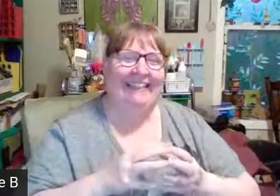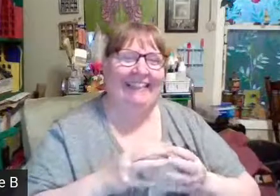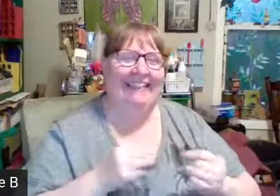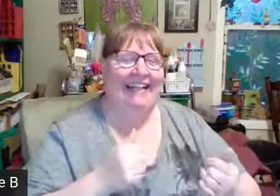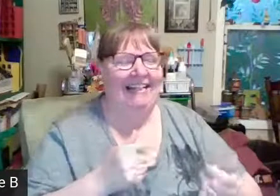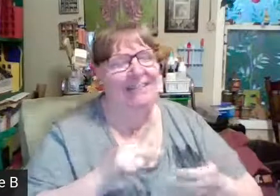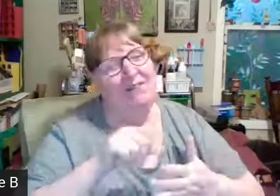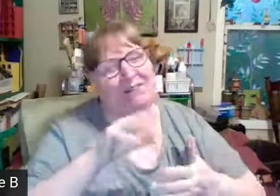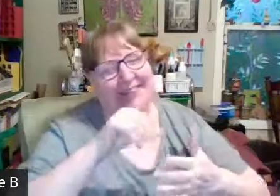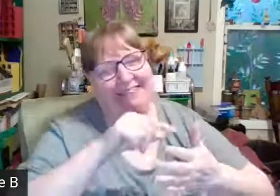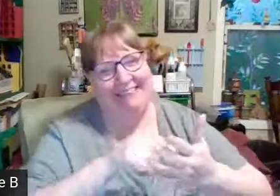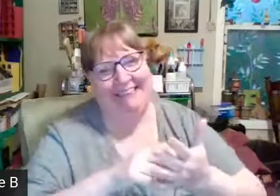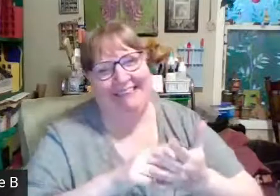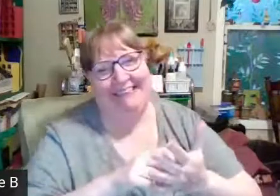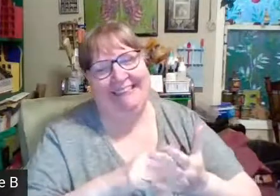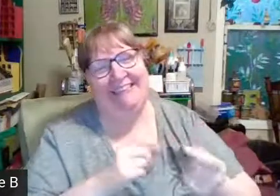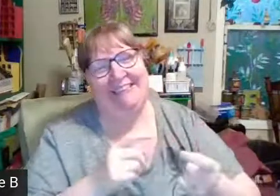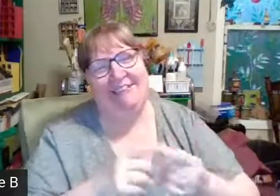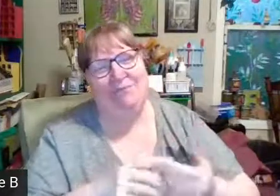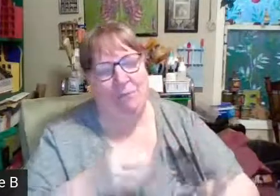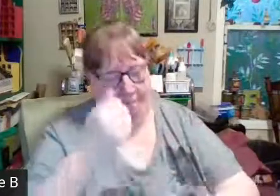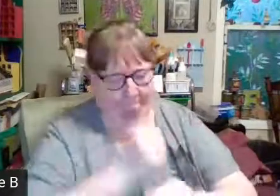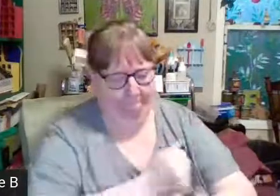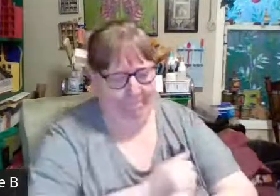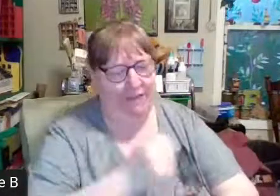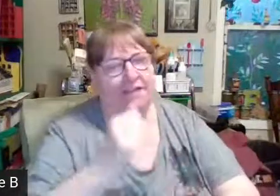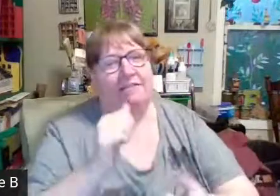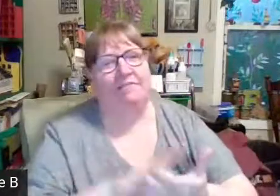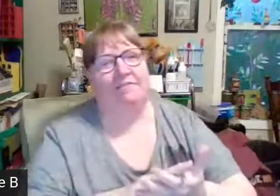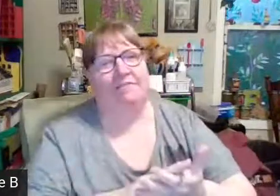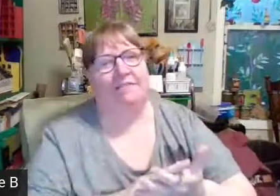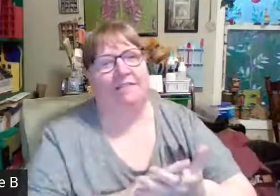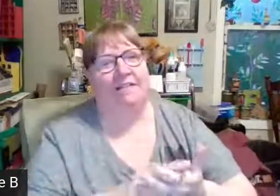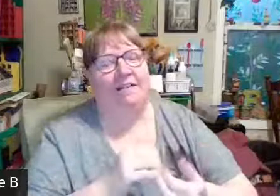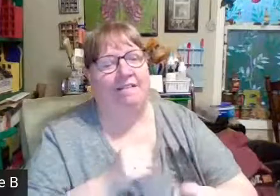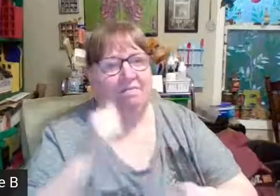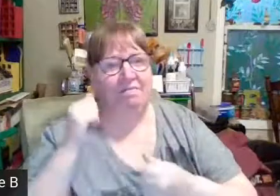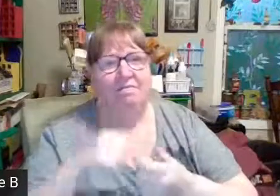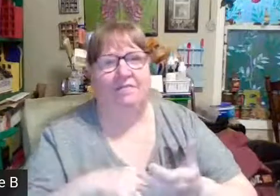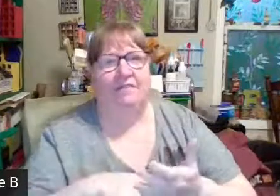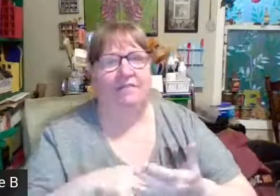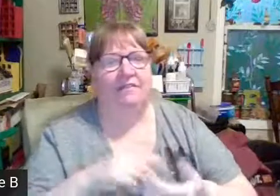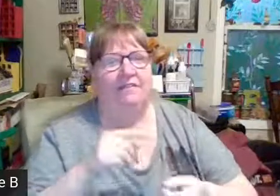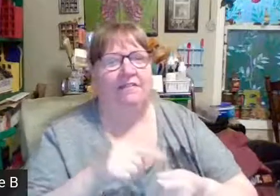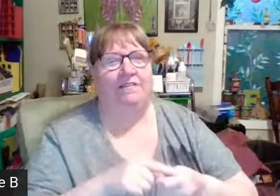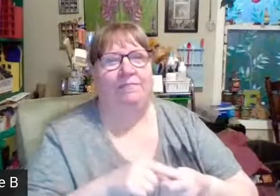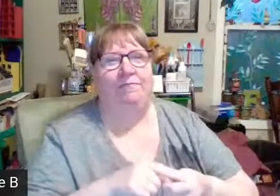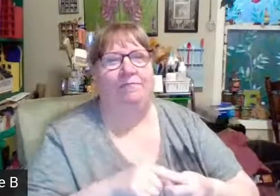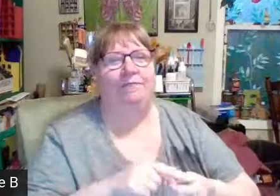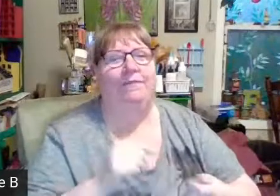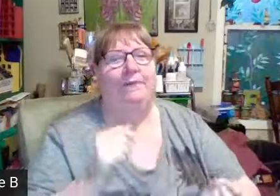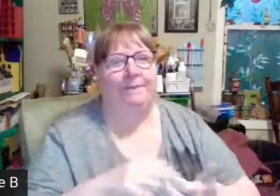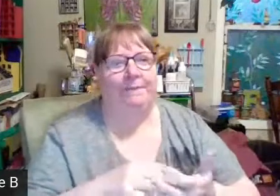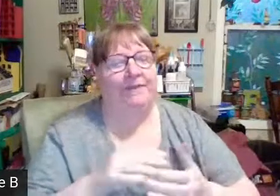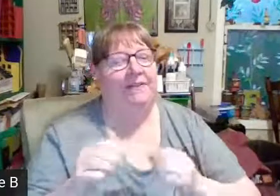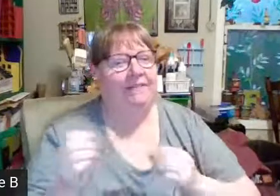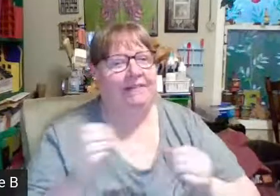screen, she loves to make collage, right? So I love collage, I love cards, but I can